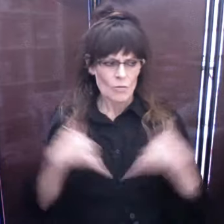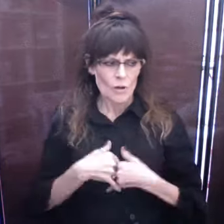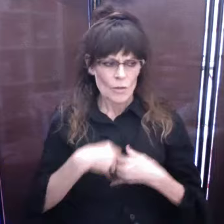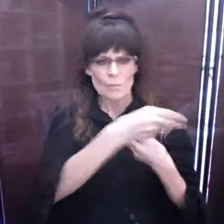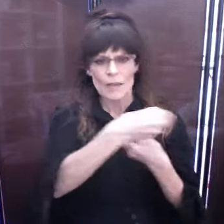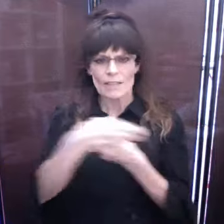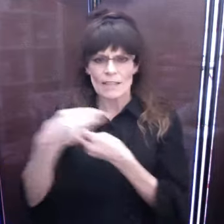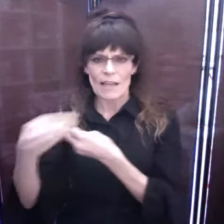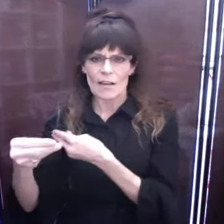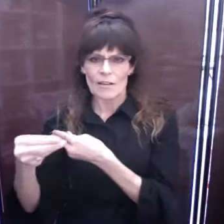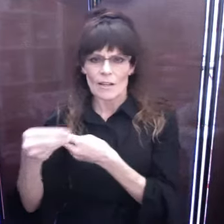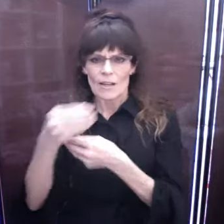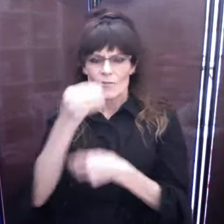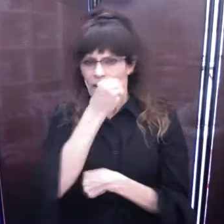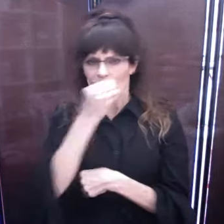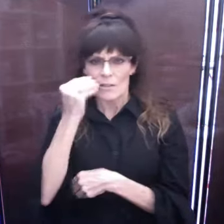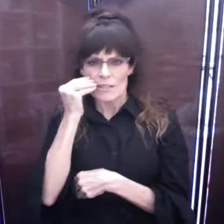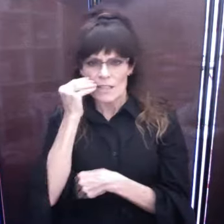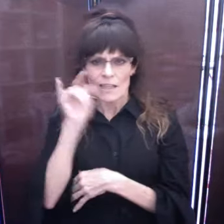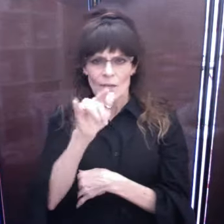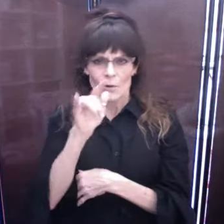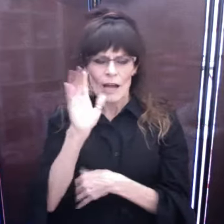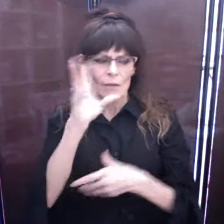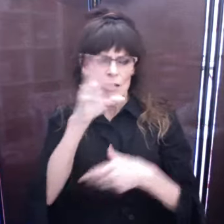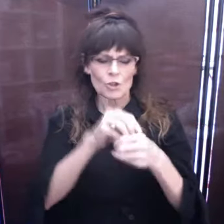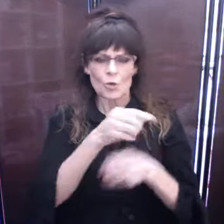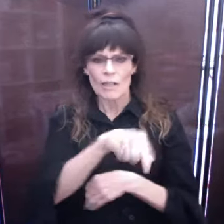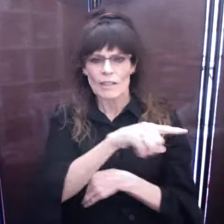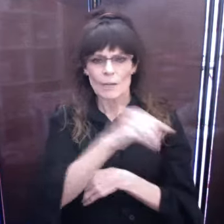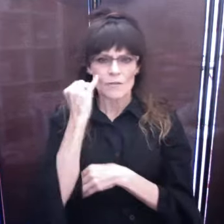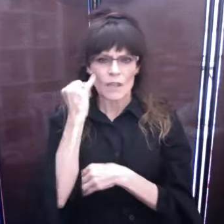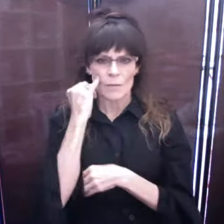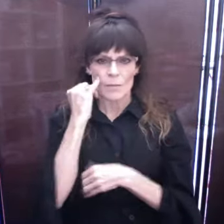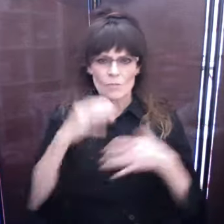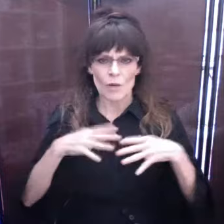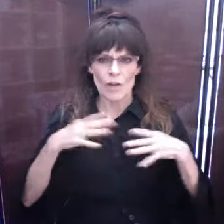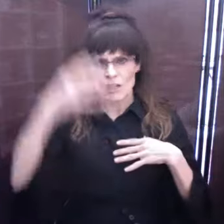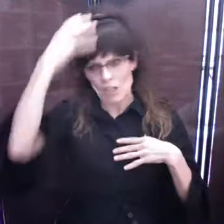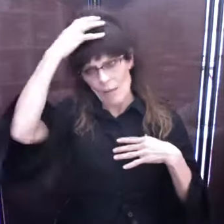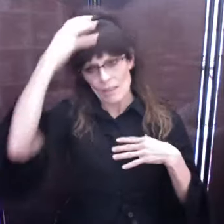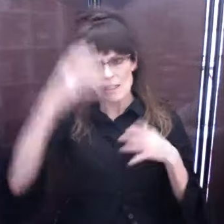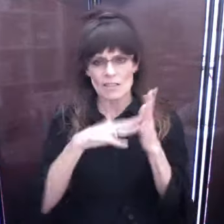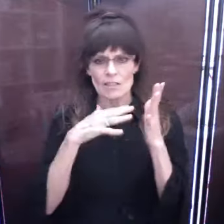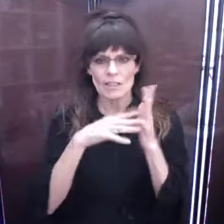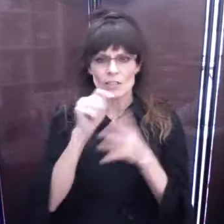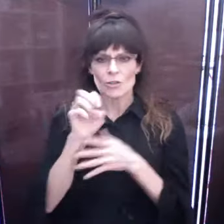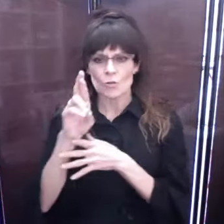airport, man, I would have been right there with them. And had they been wearing yarmulkes and studying the Torah, I would have went and got a